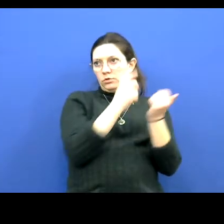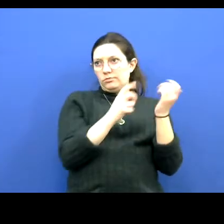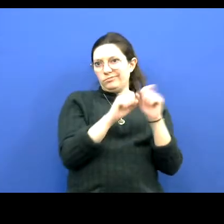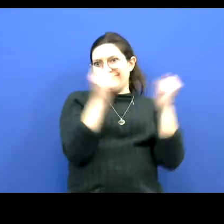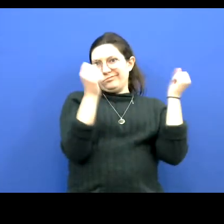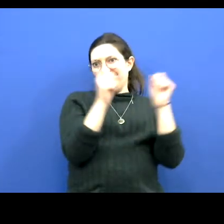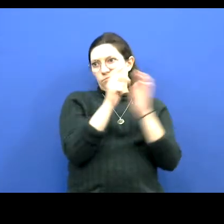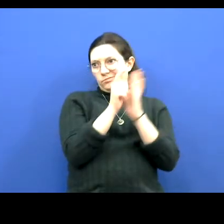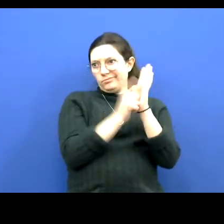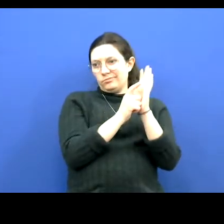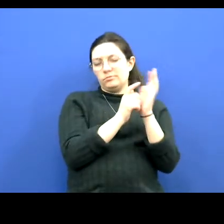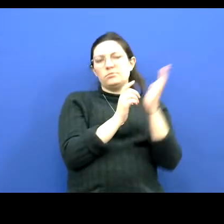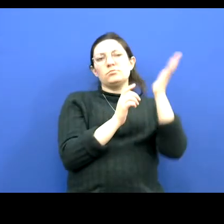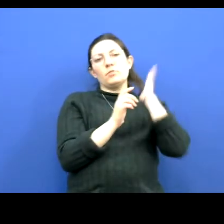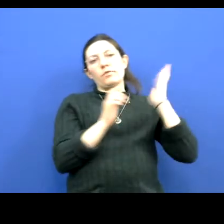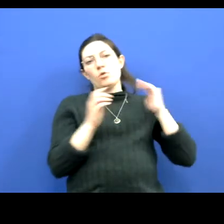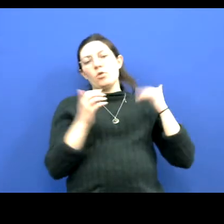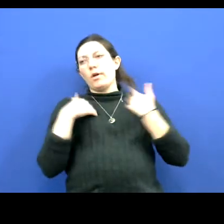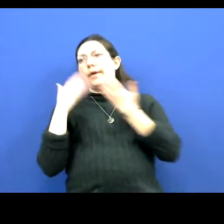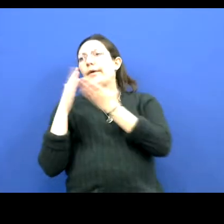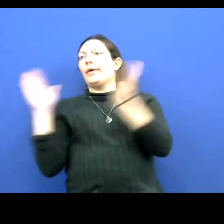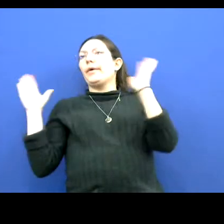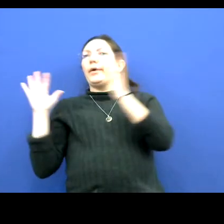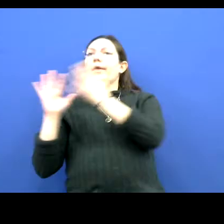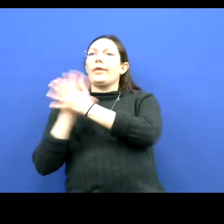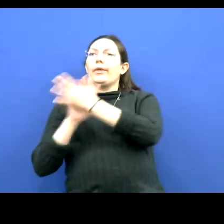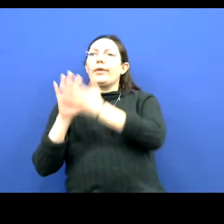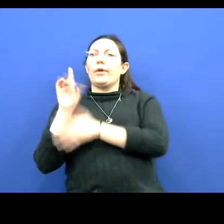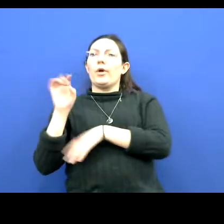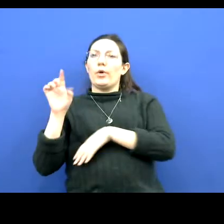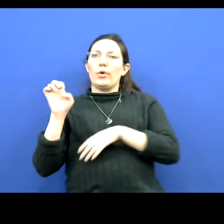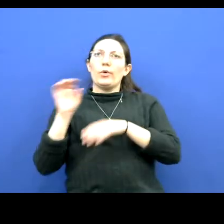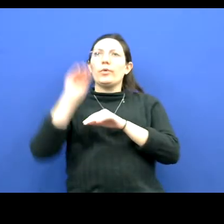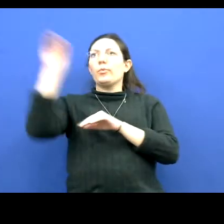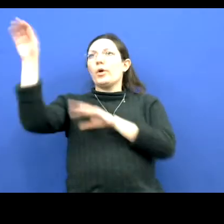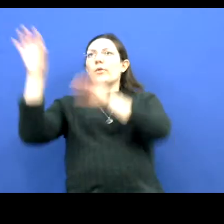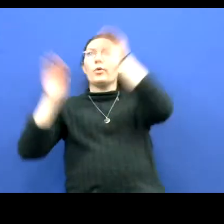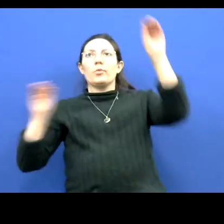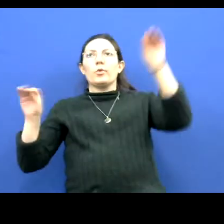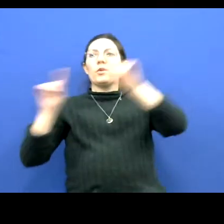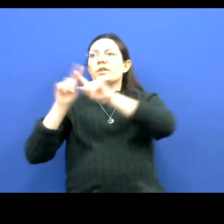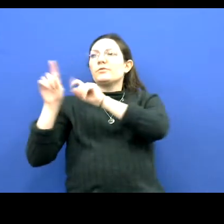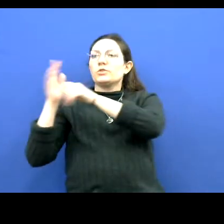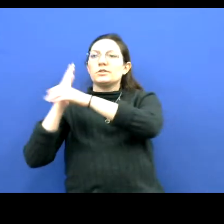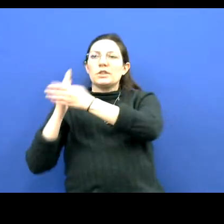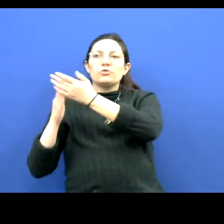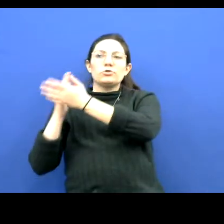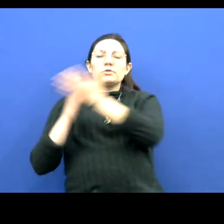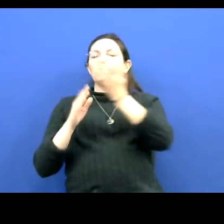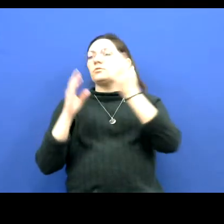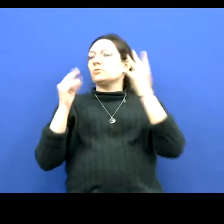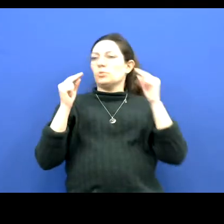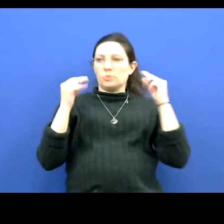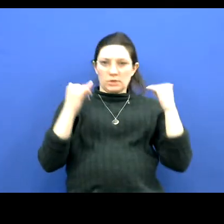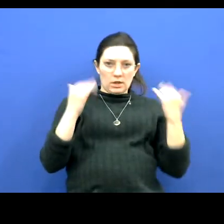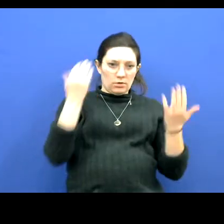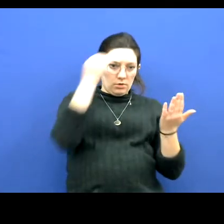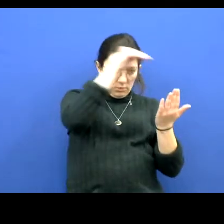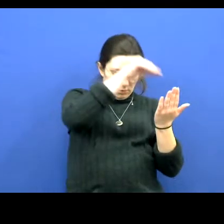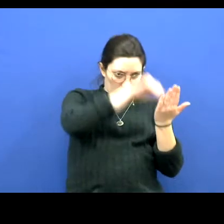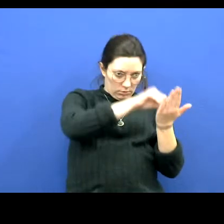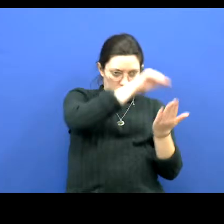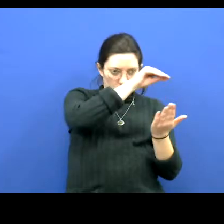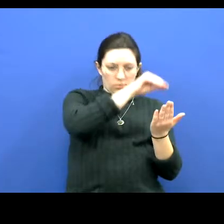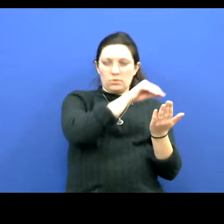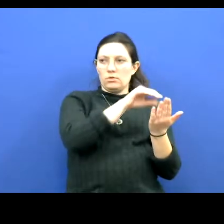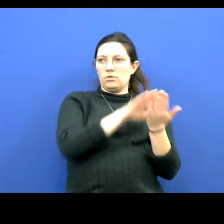used to have a blanket section of code, but some of the stuff is in different sections of code. So and it has it right next to there. One of the things that